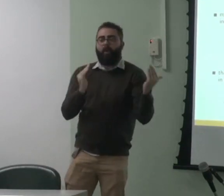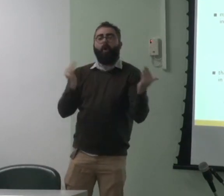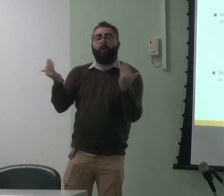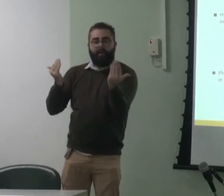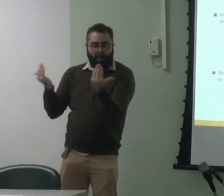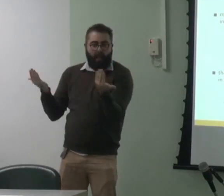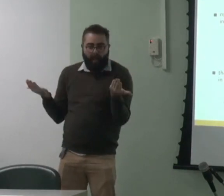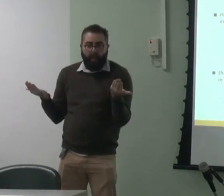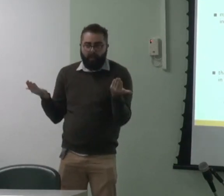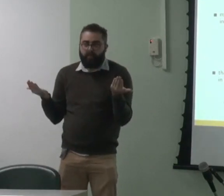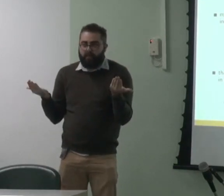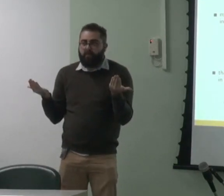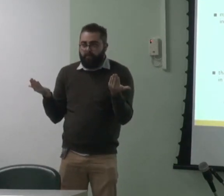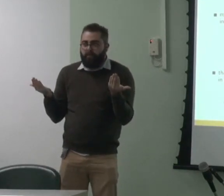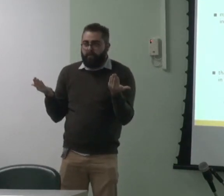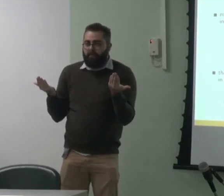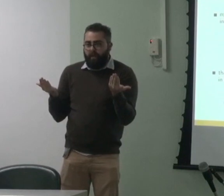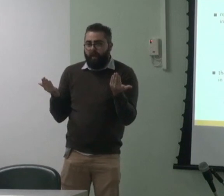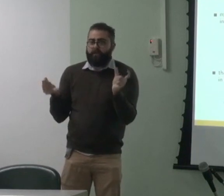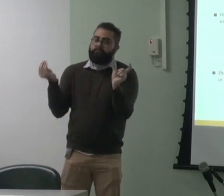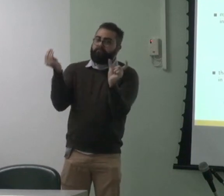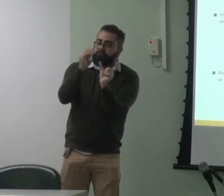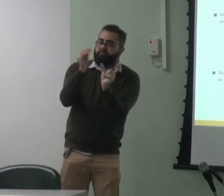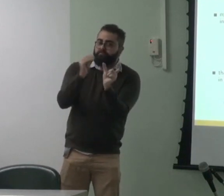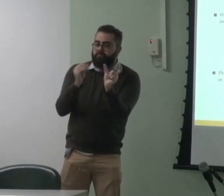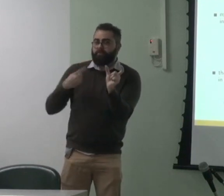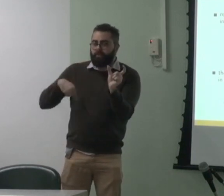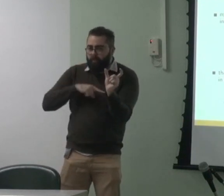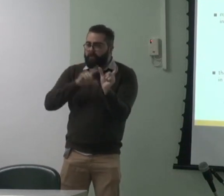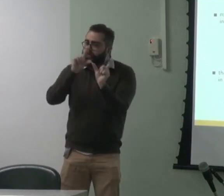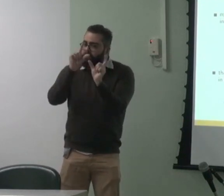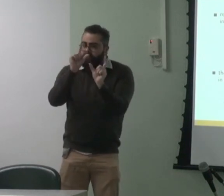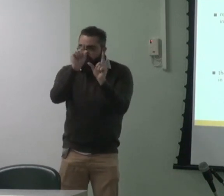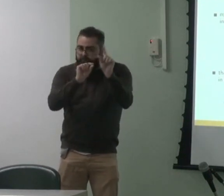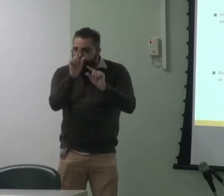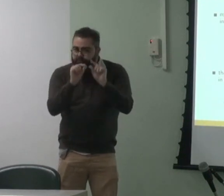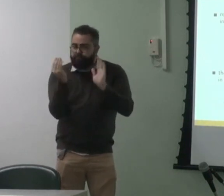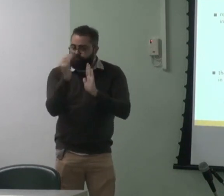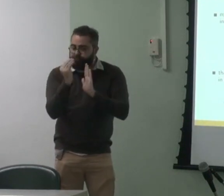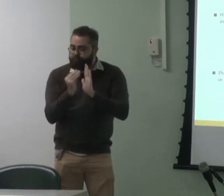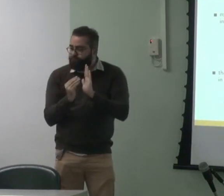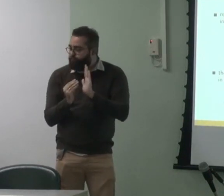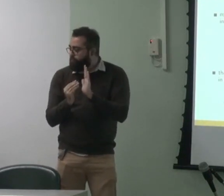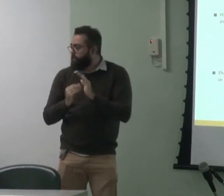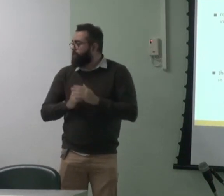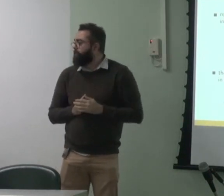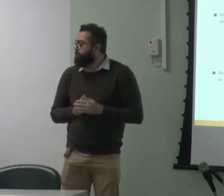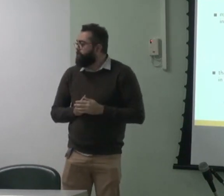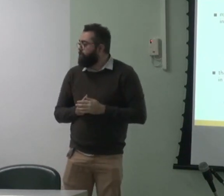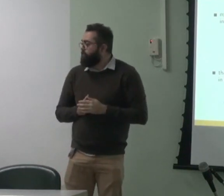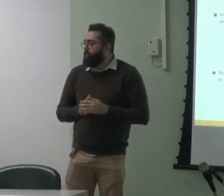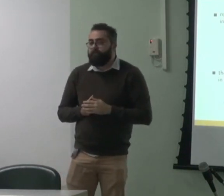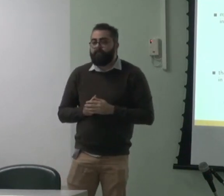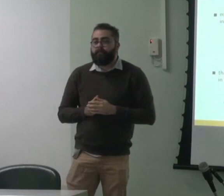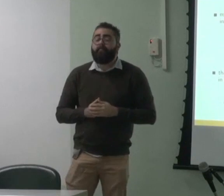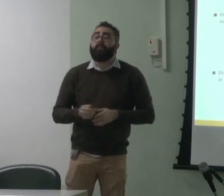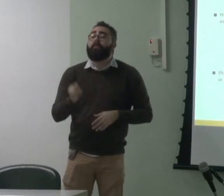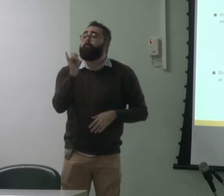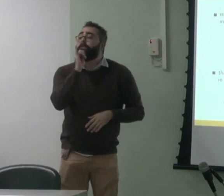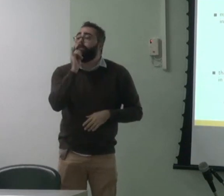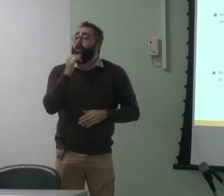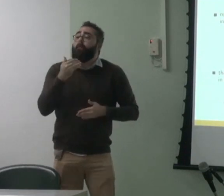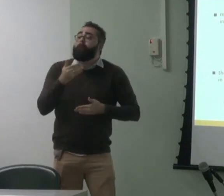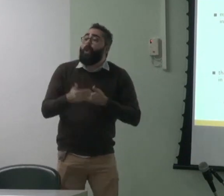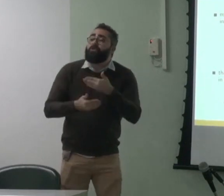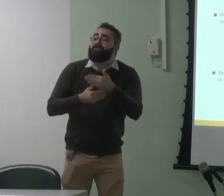the representative form which is used in dictionaries. And the task of lemmatization is to